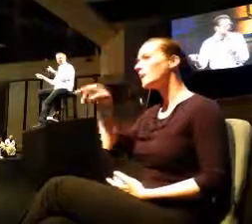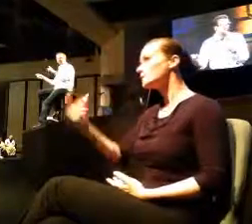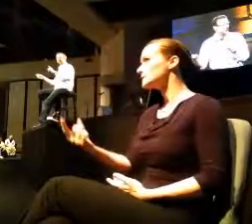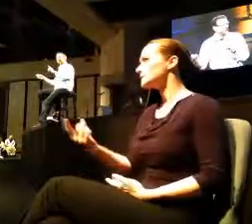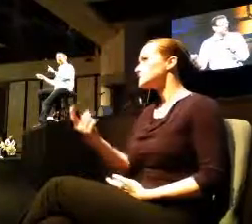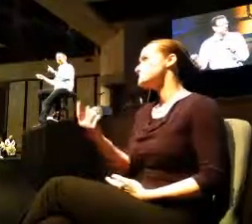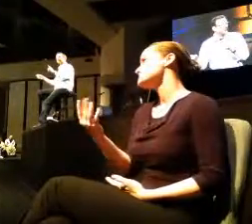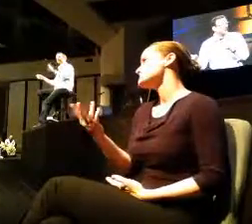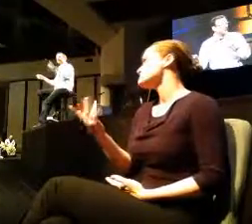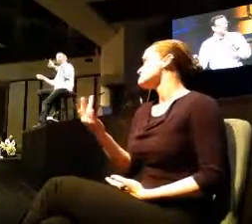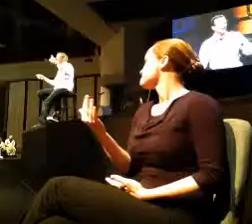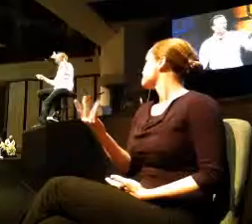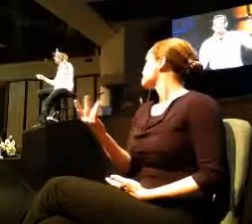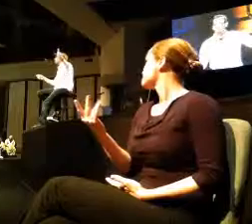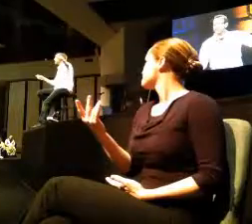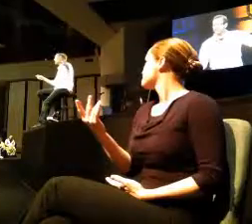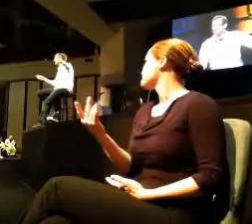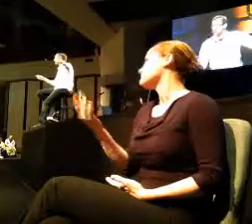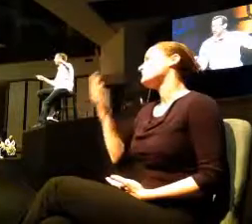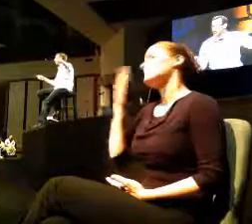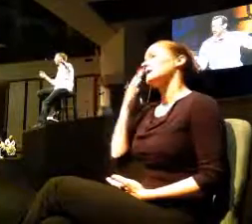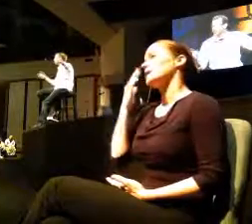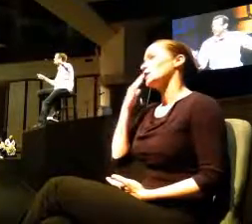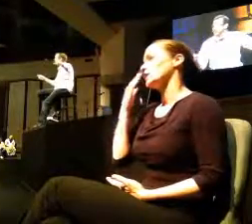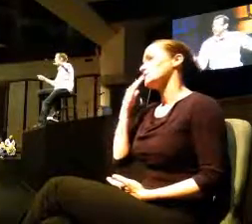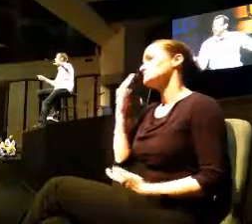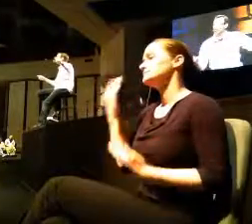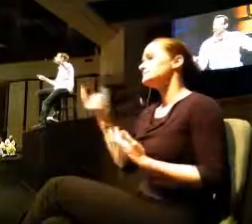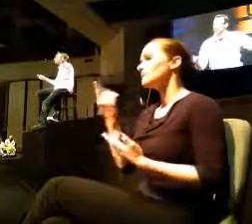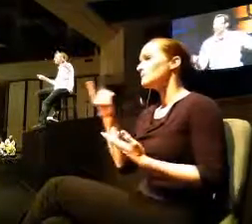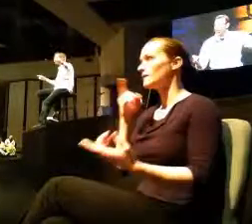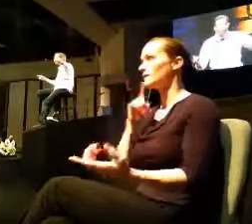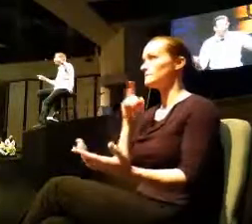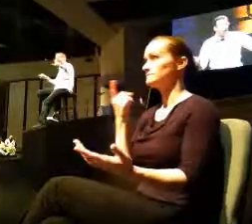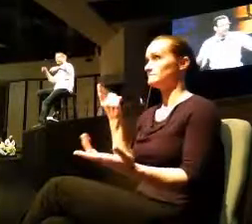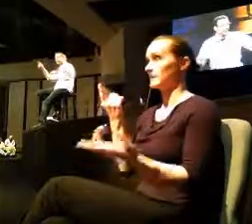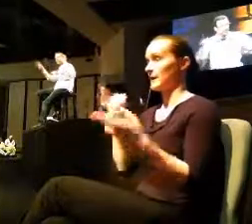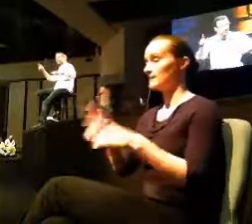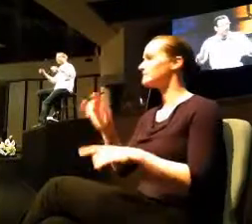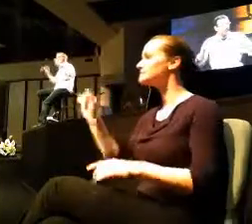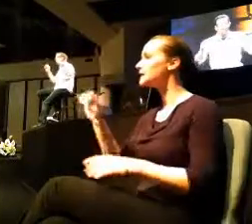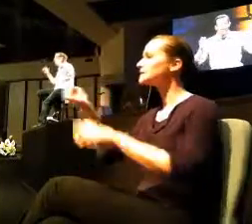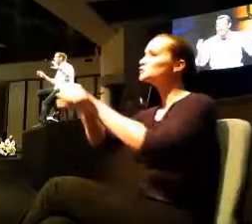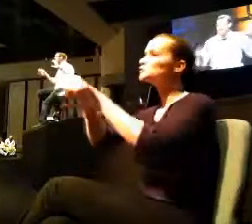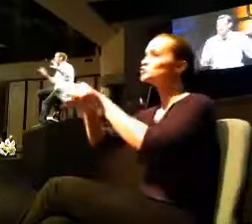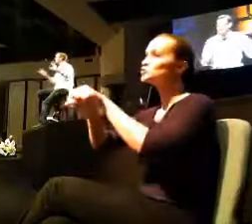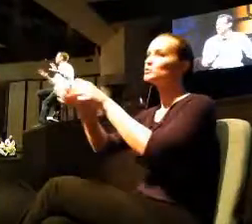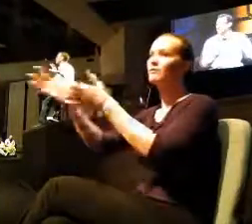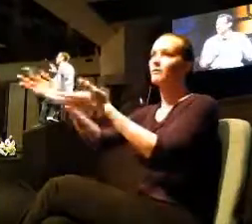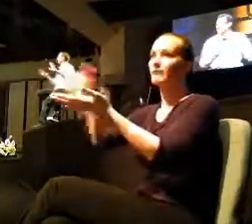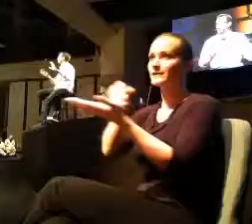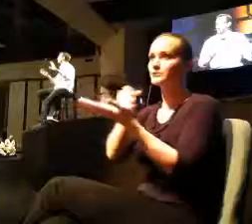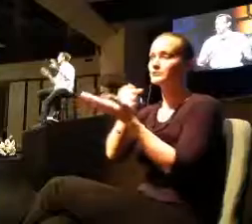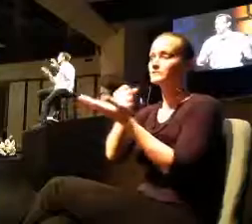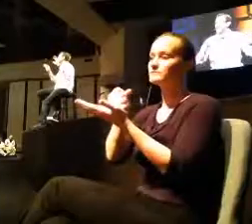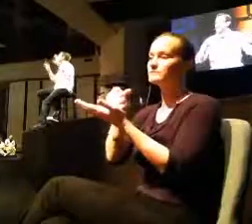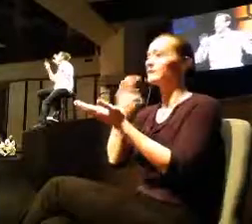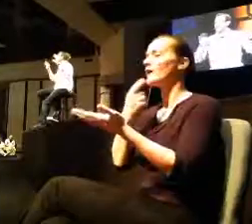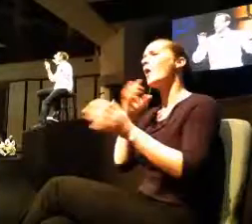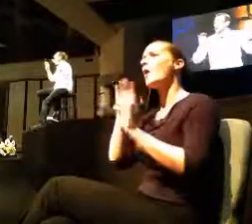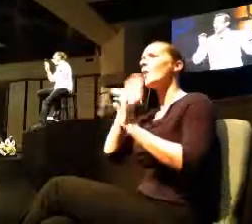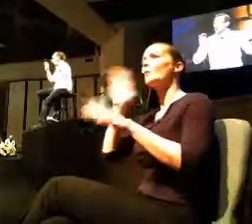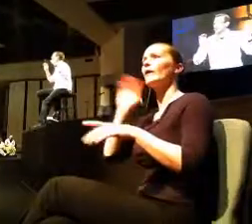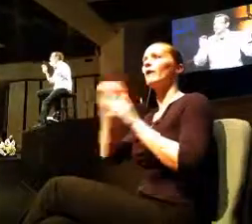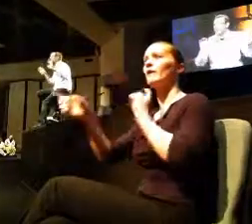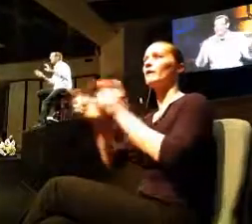says, when something comes along that I think is really cool, like the shoe drive or some other thing, then I'll give some money to